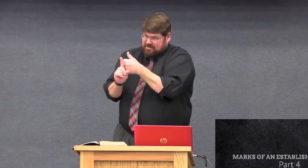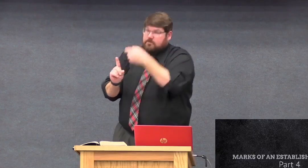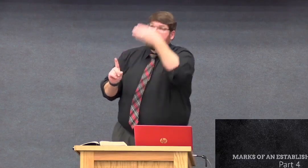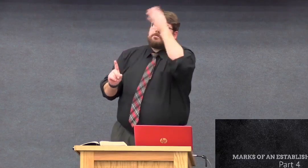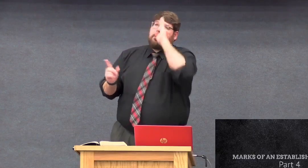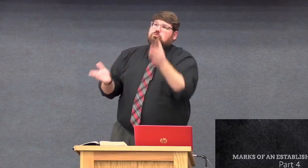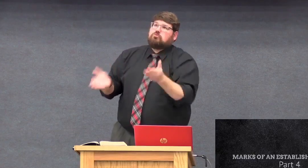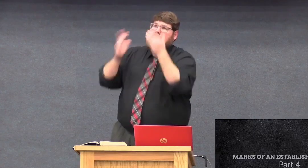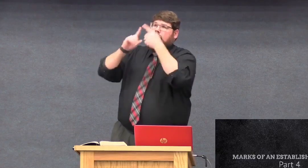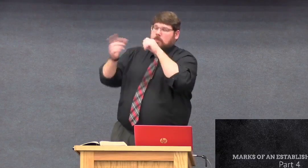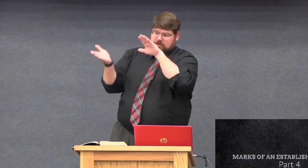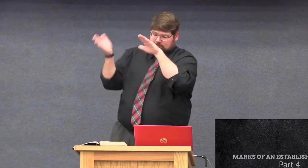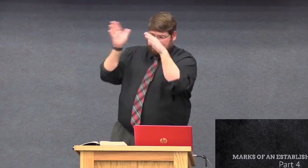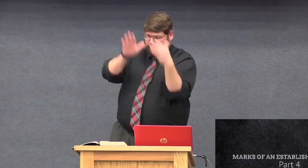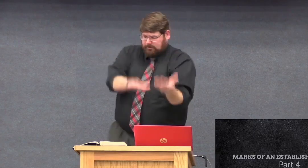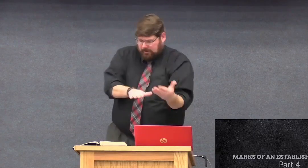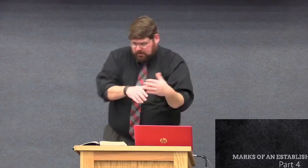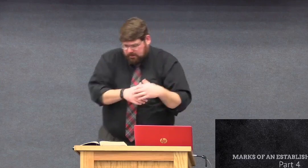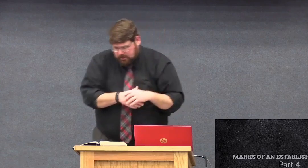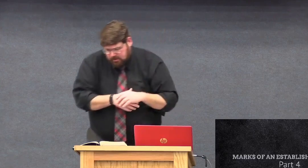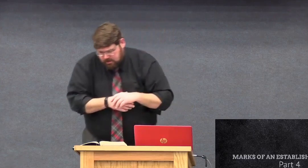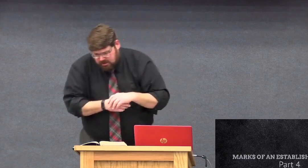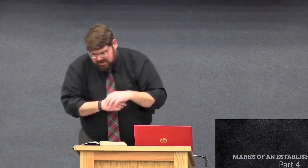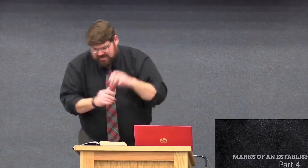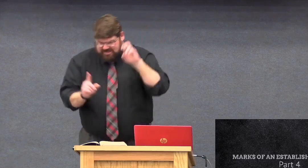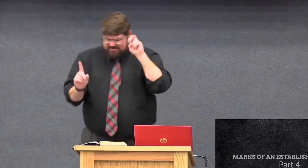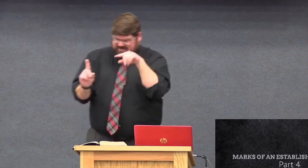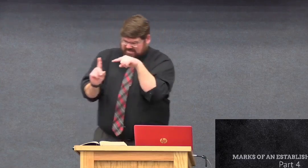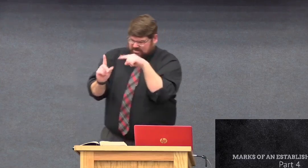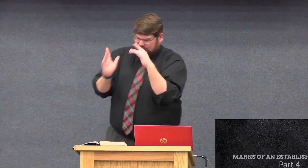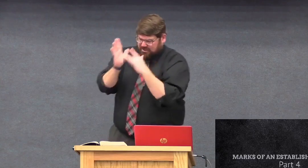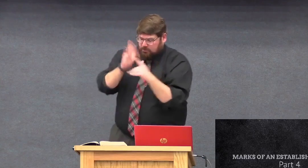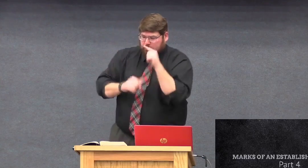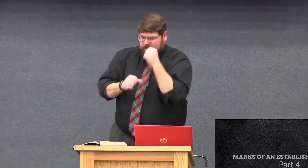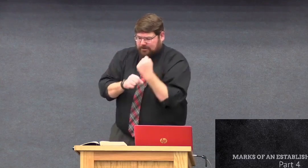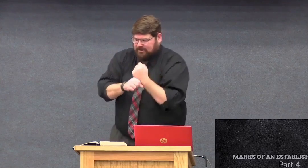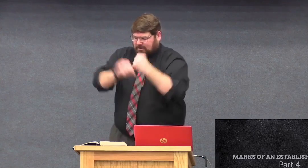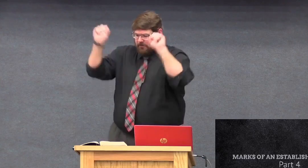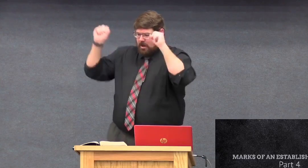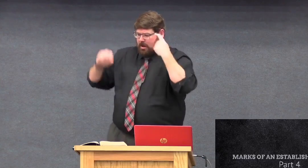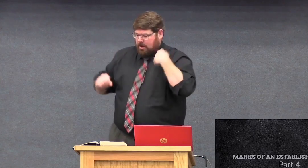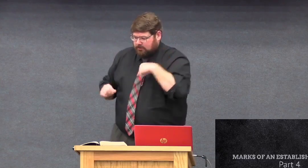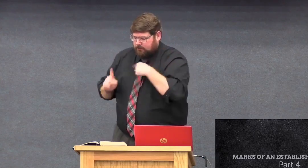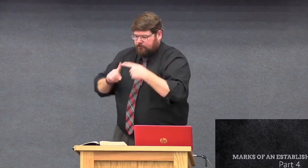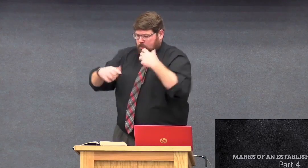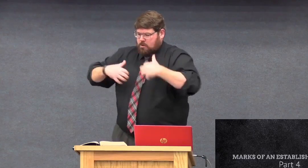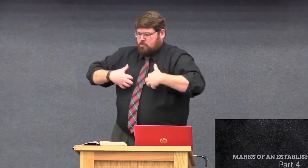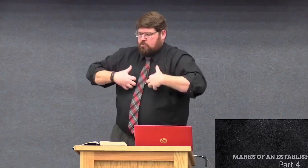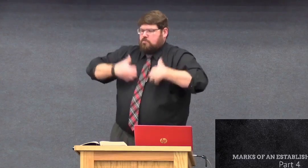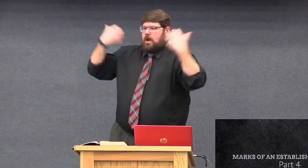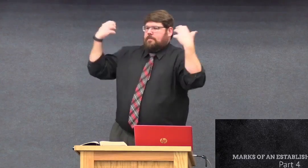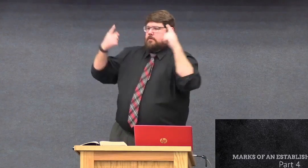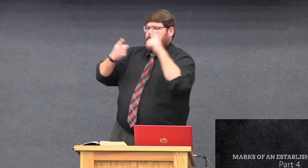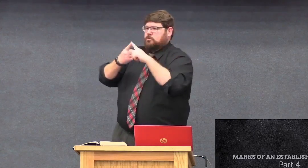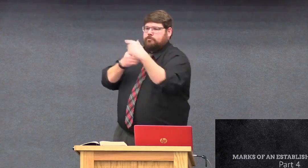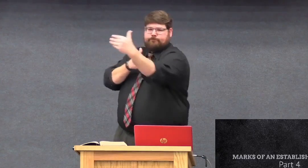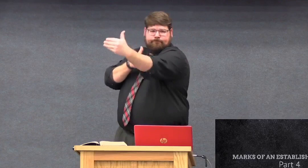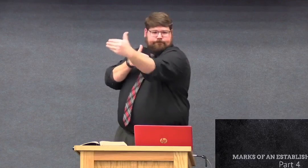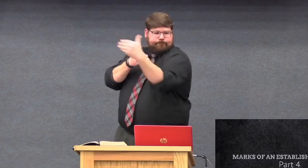to serve the living and true God, and to wait for his Son from heaven, whom he raised from the dead, Jesus,